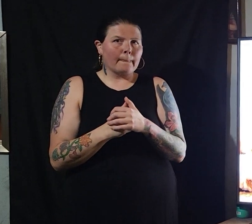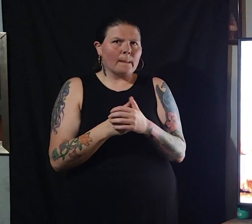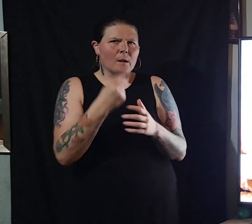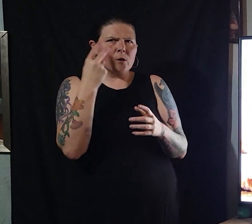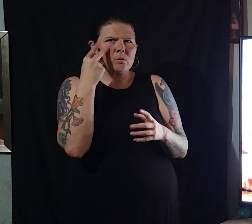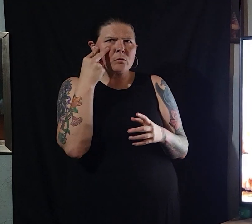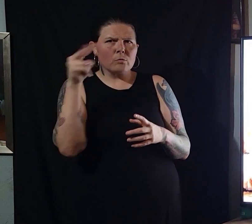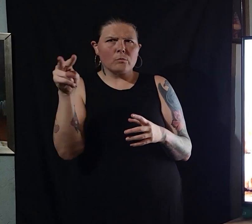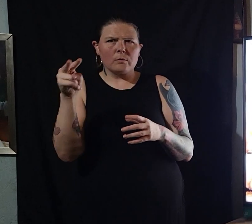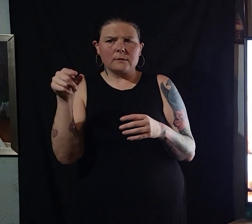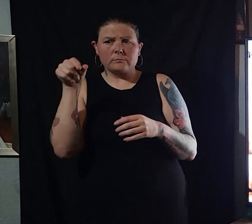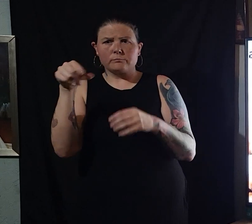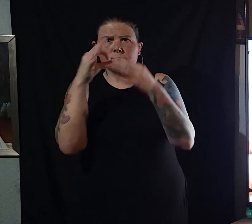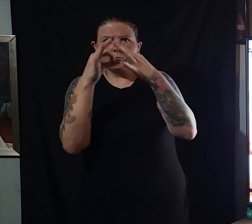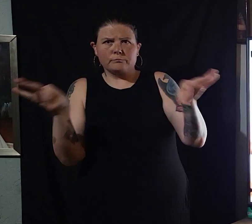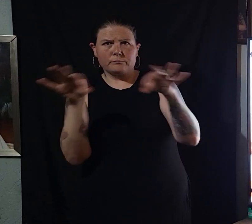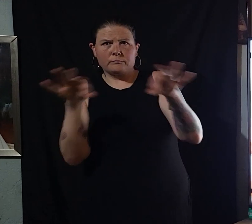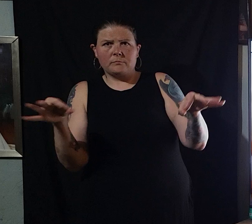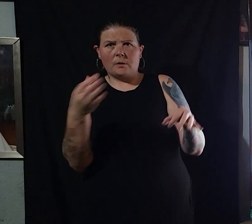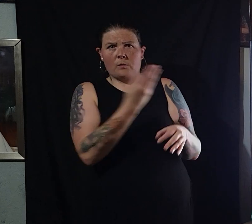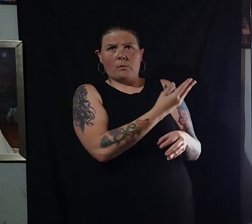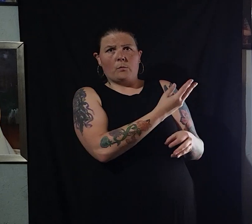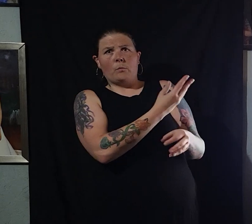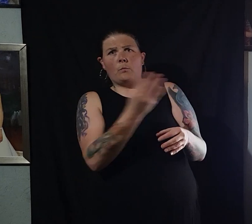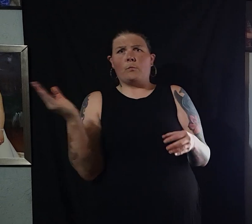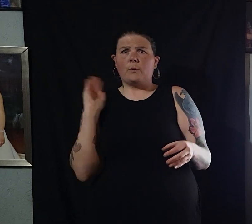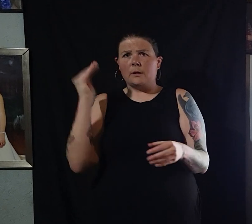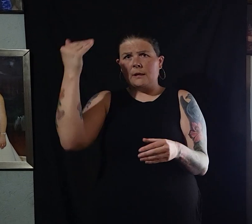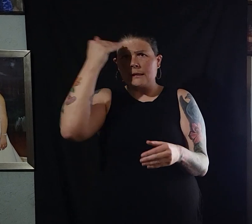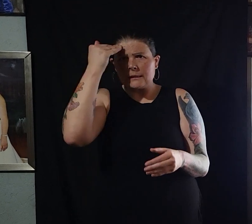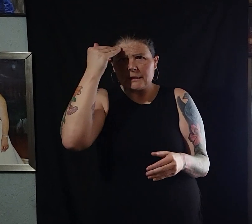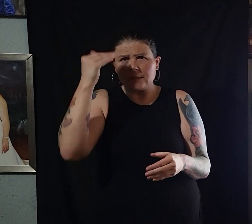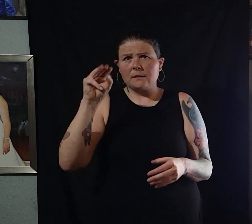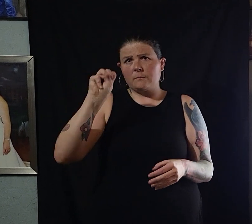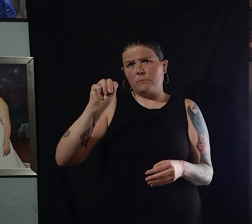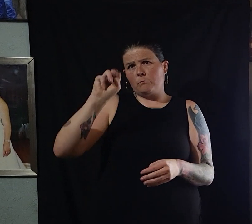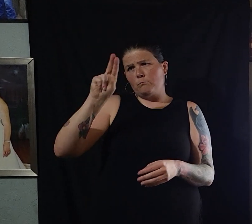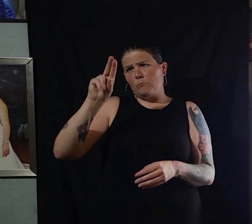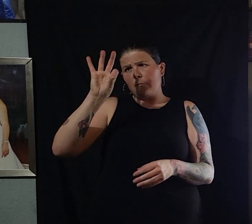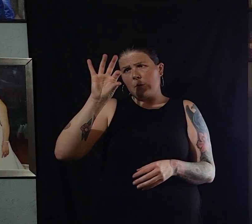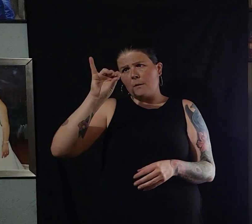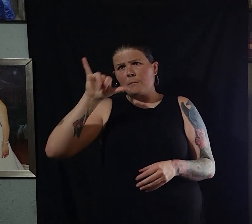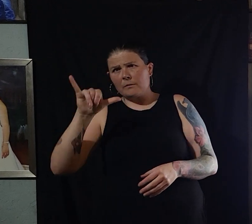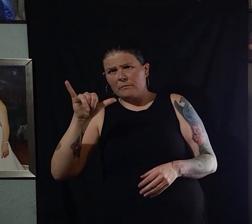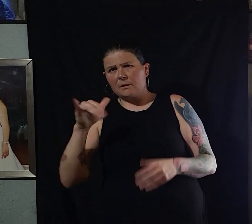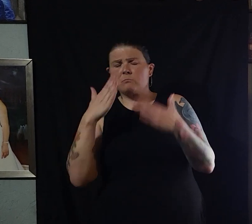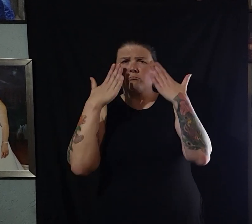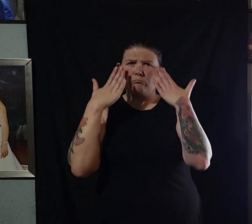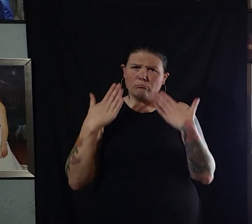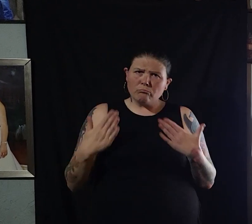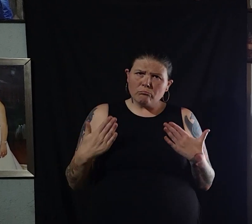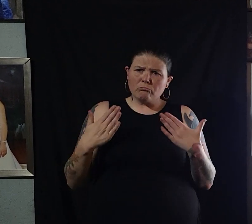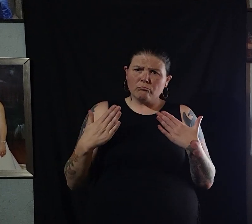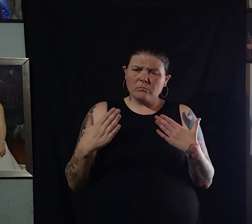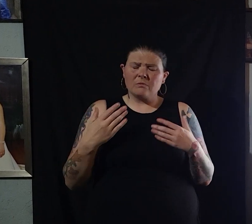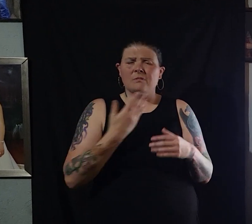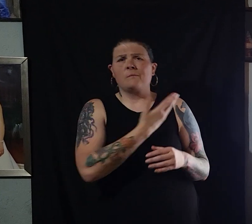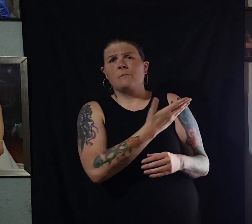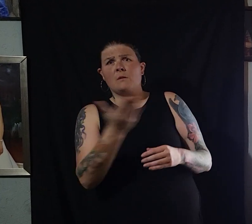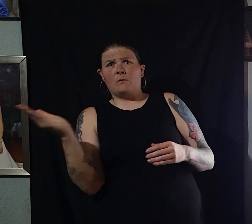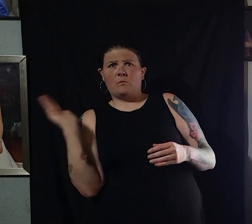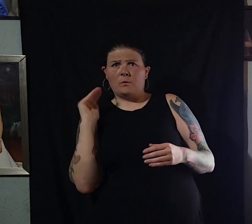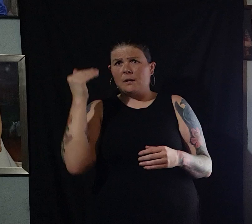Take a look at this sentence. We think Muffy is sad. We think